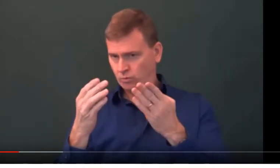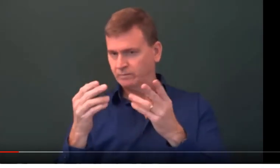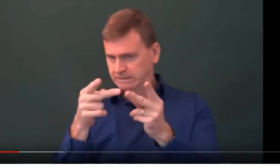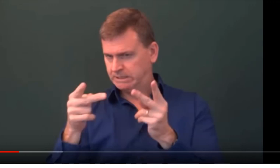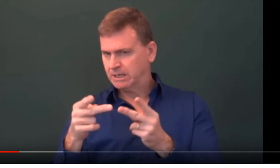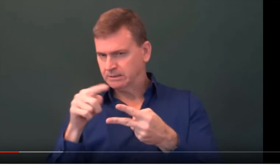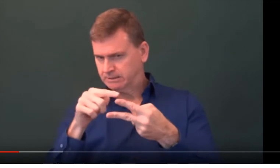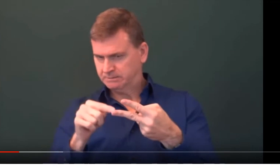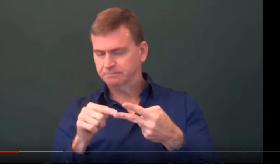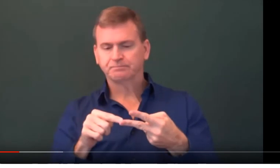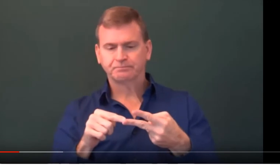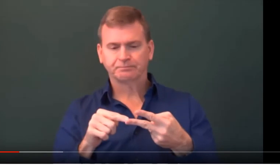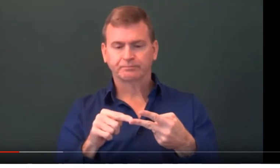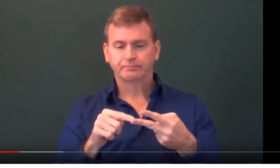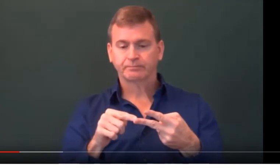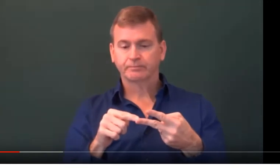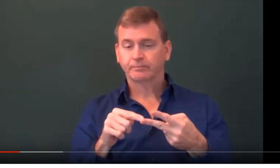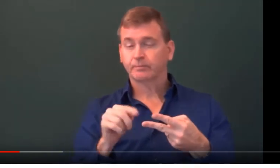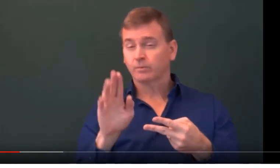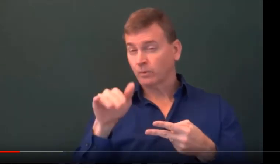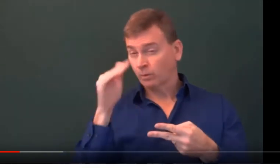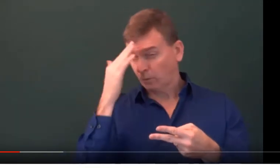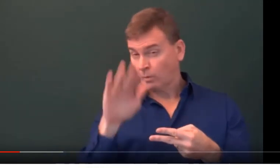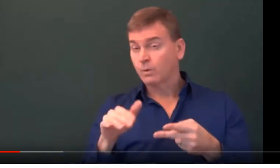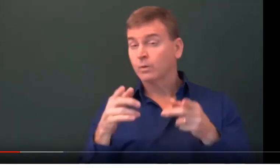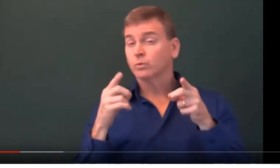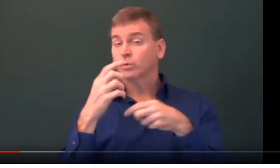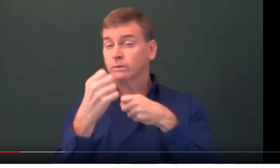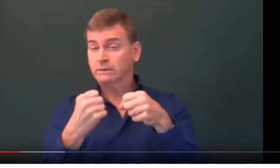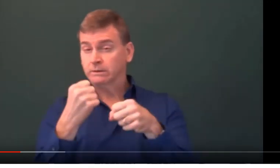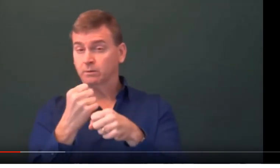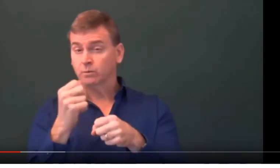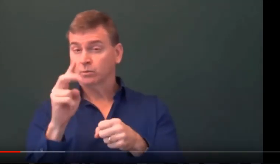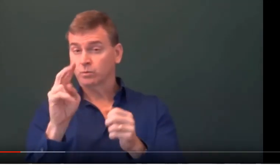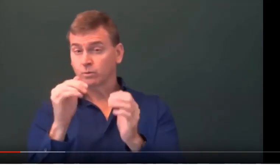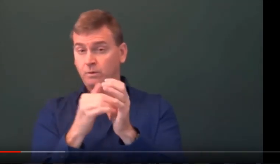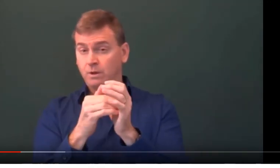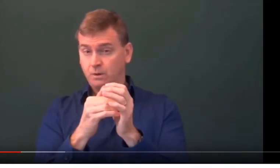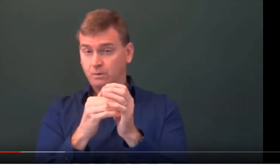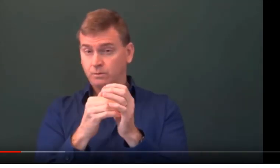Most interpreters work in these two locations, healthcare and social service settings.